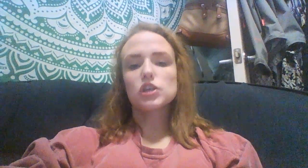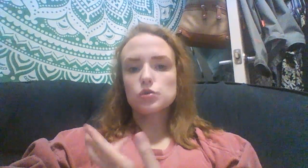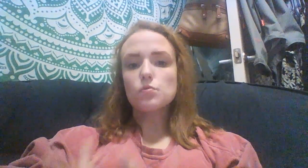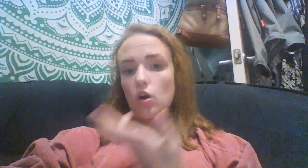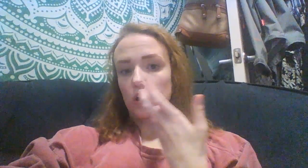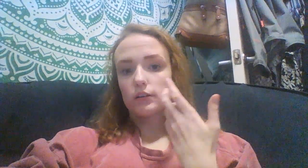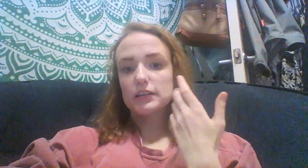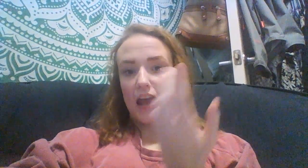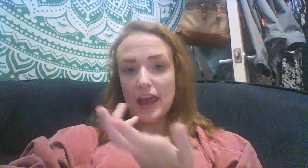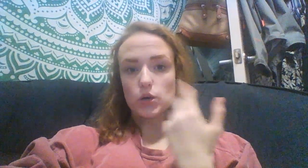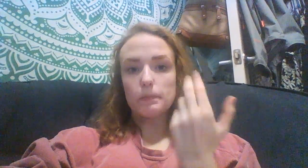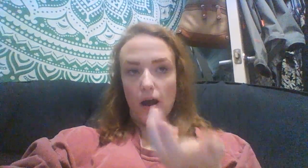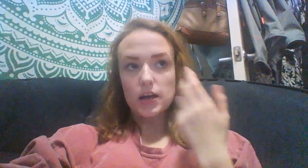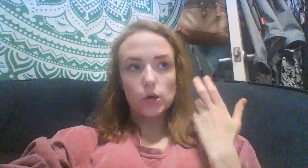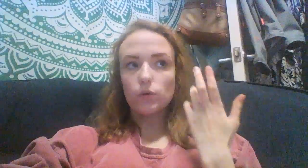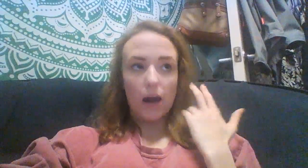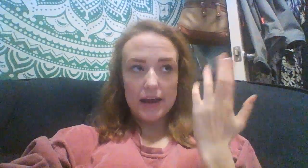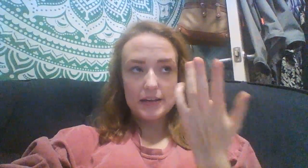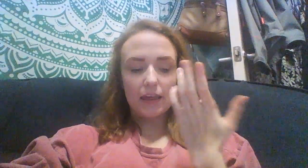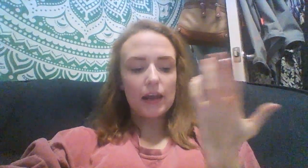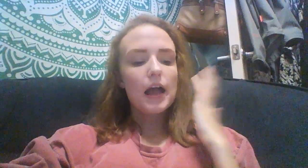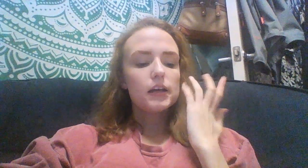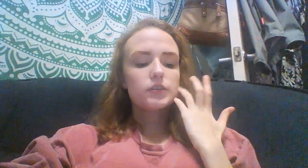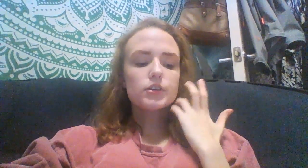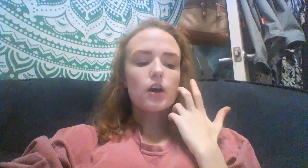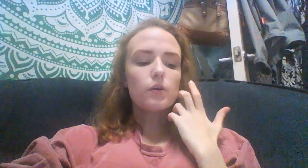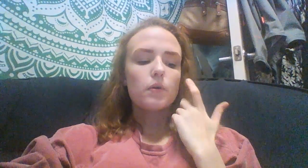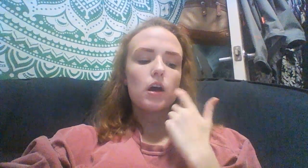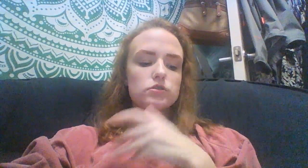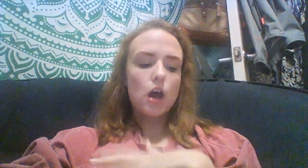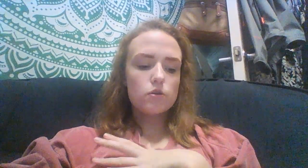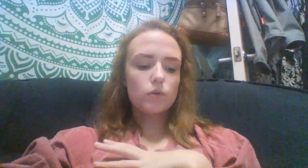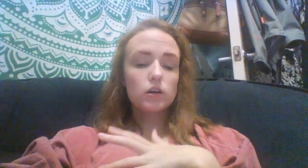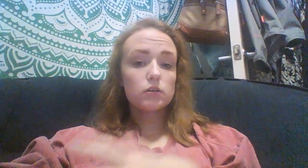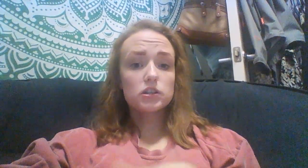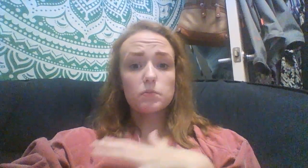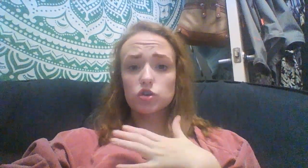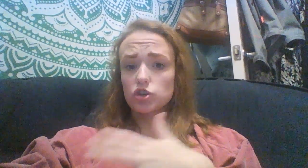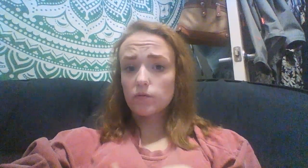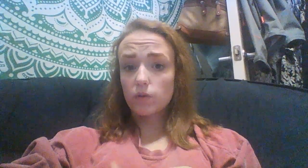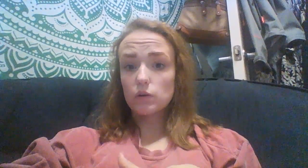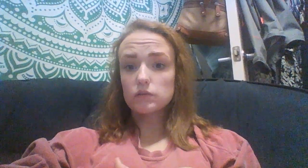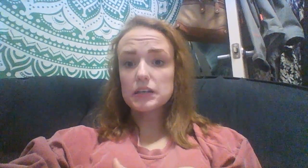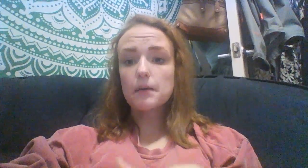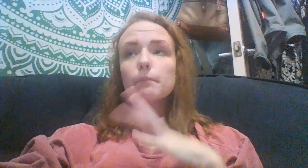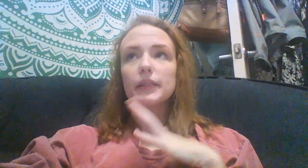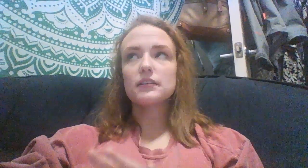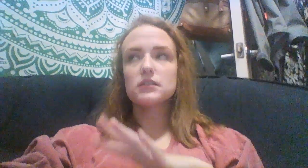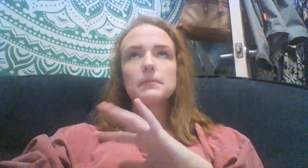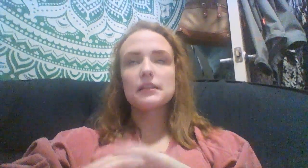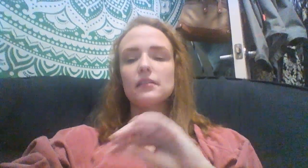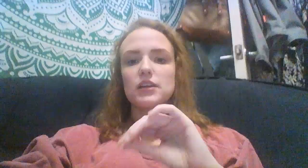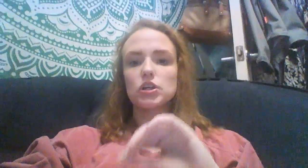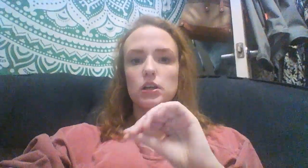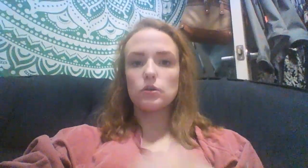you are gay or bi or anything. So, no, someone shouldn't feel guilty, but that doesn't mean that they should ignore